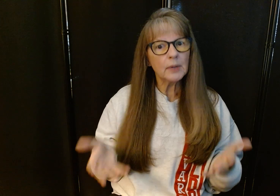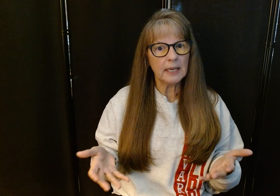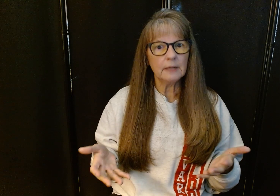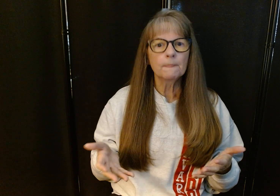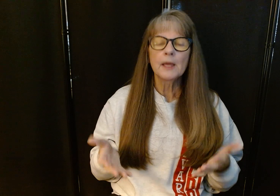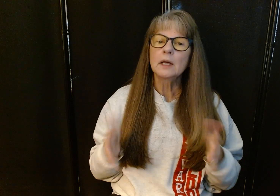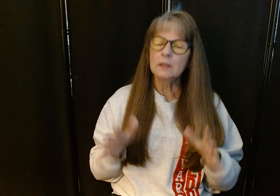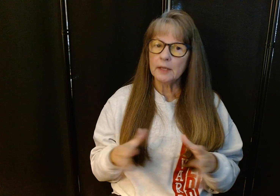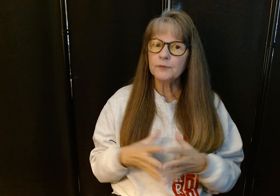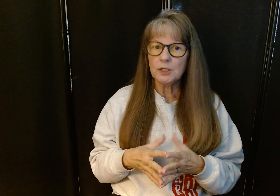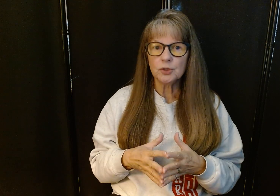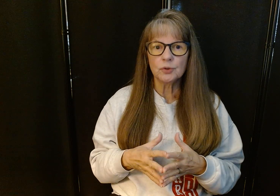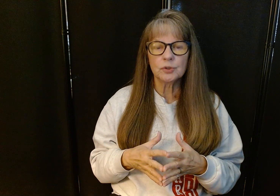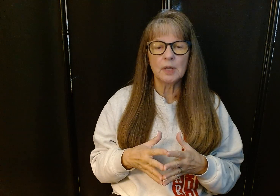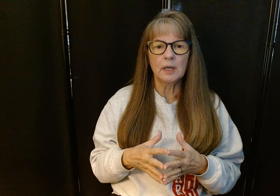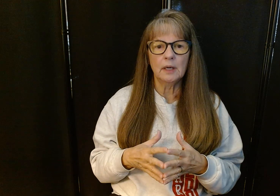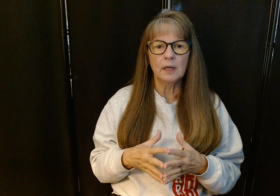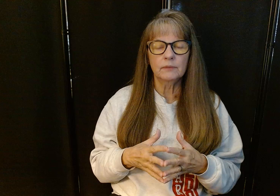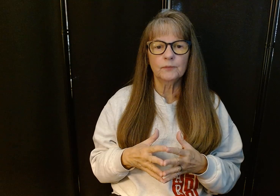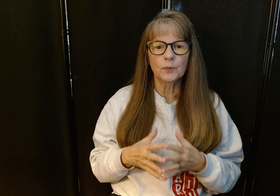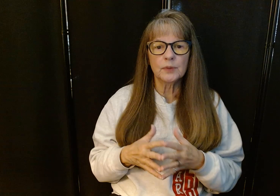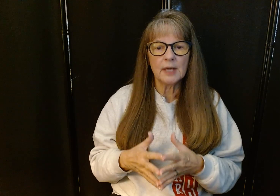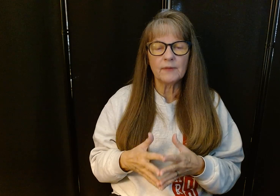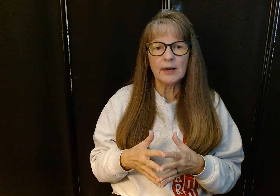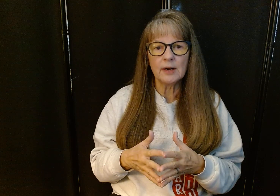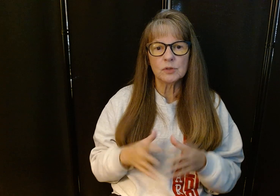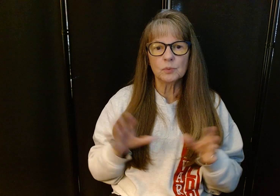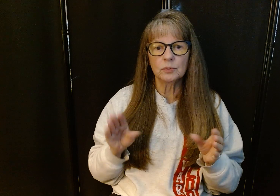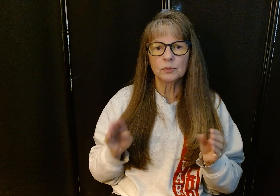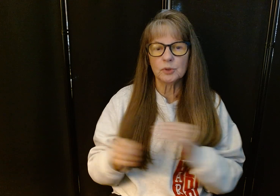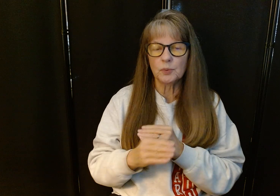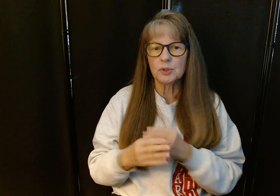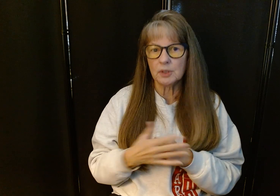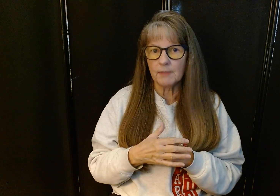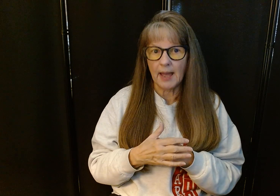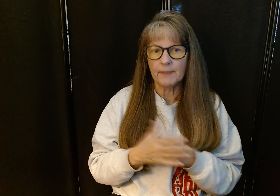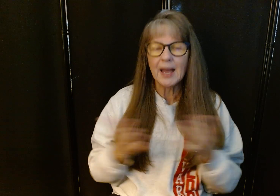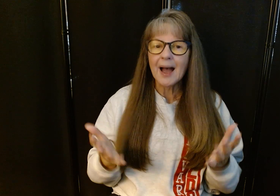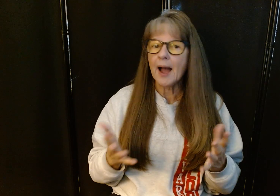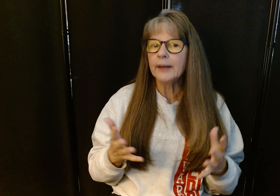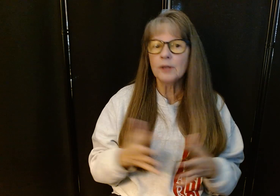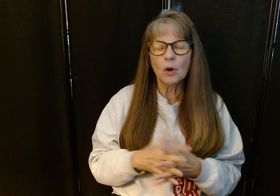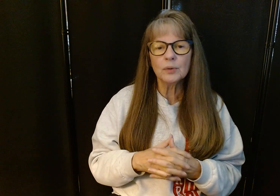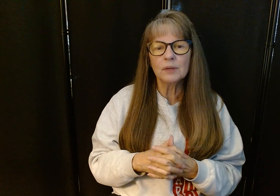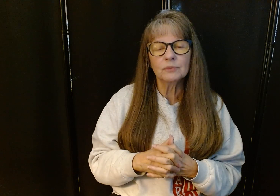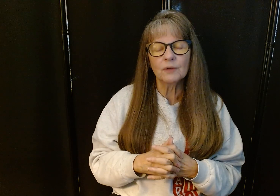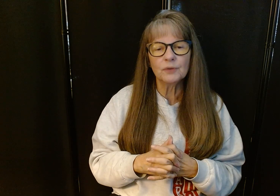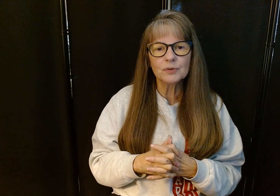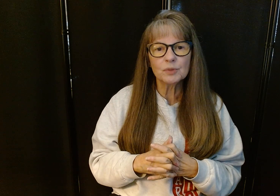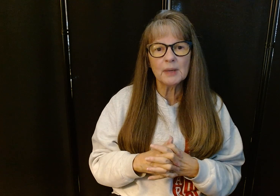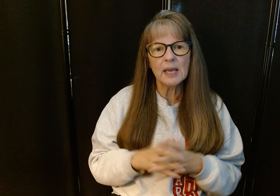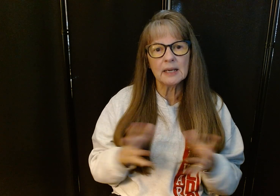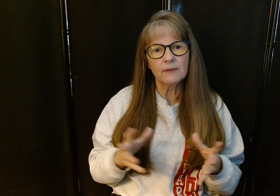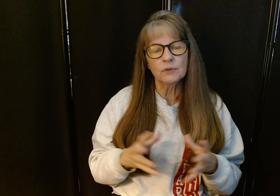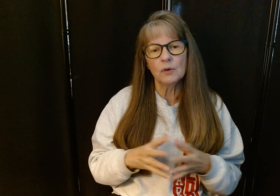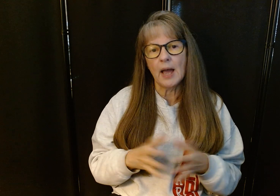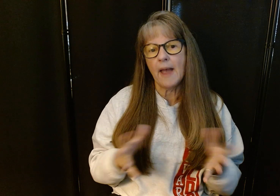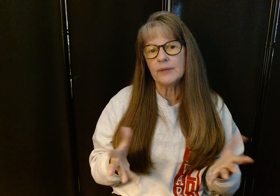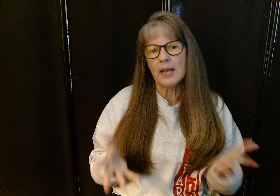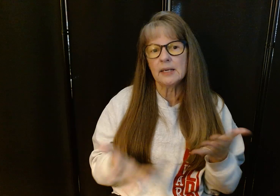it. A lot of teachers for the deaf, I notice, will switch the map. I don't. It confuses me, and I haven't had anyone